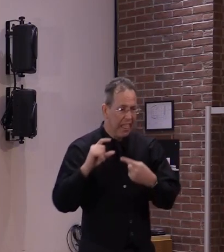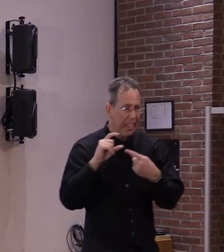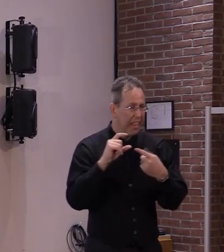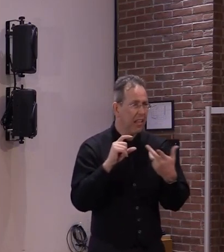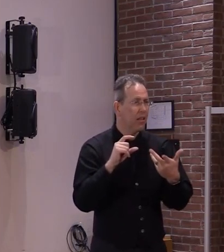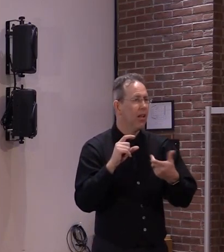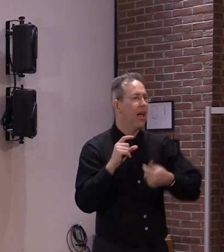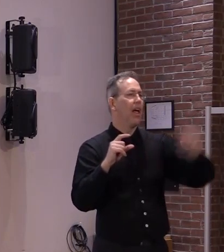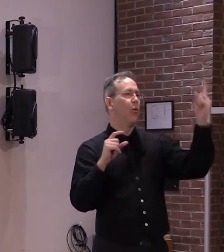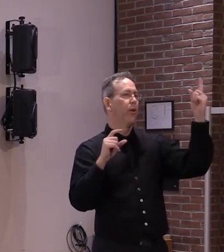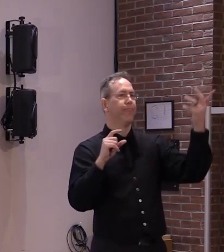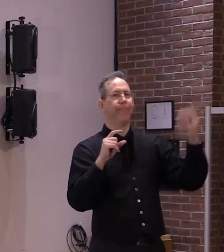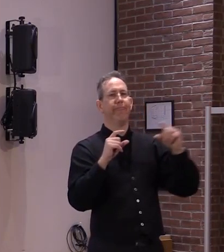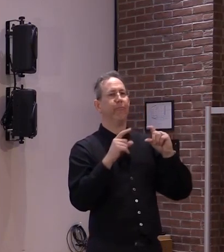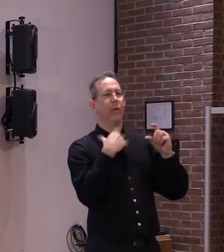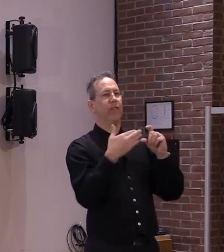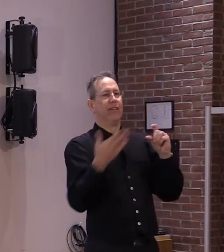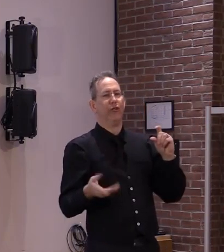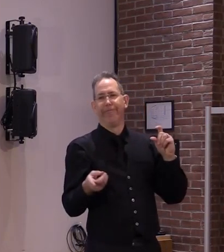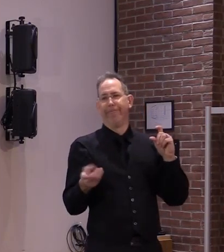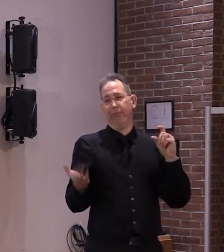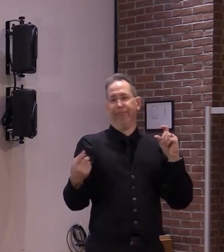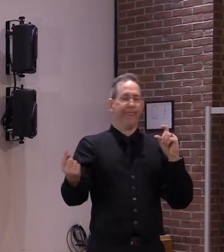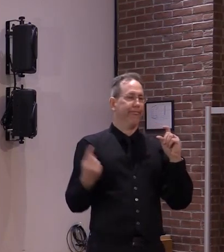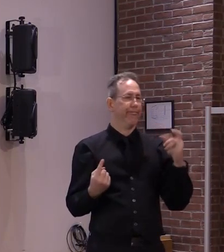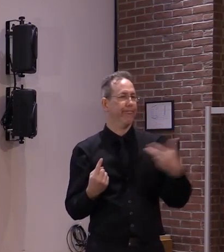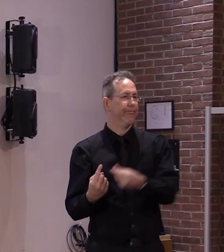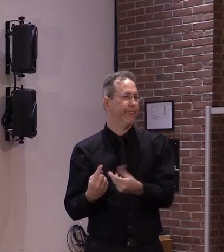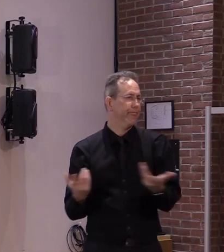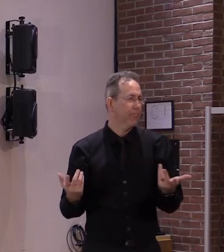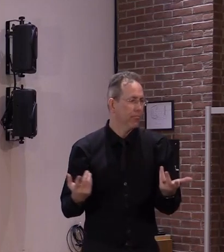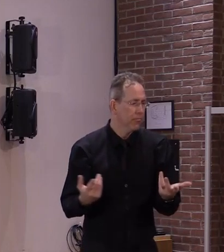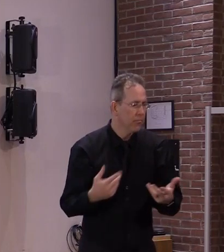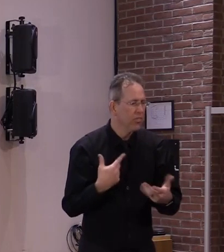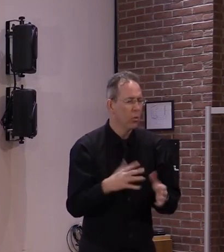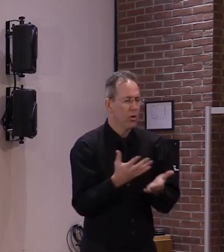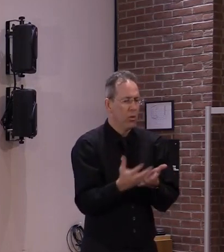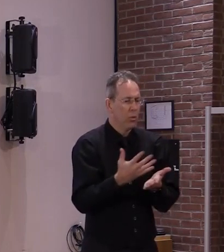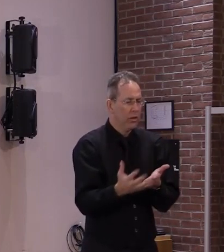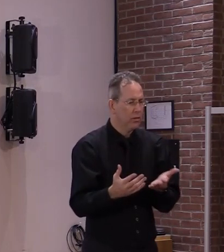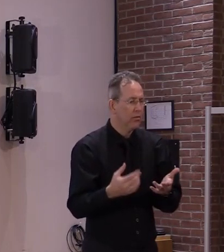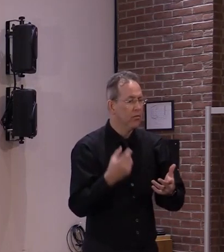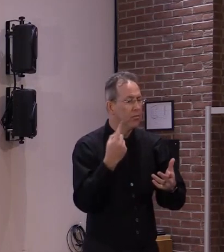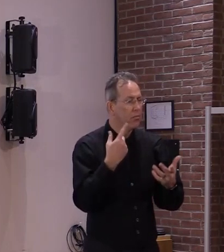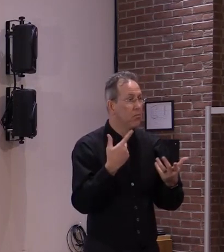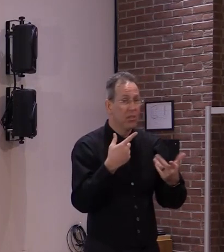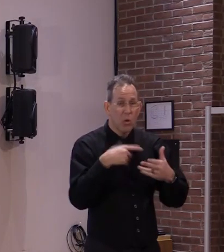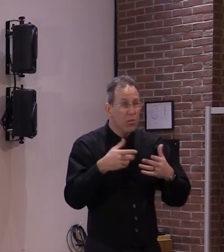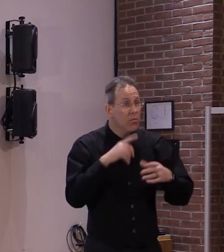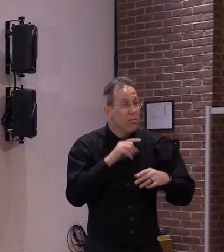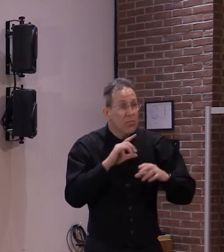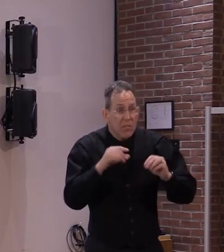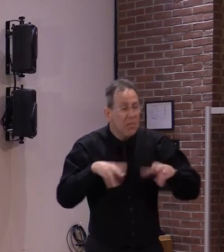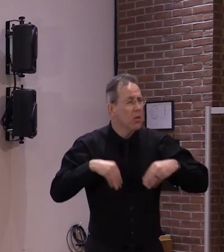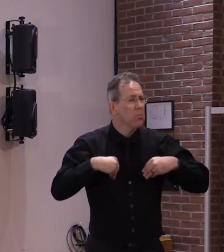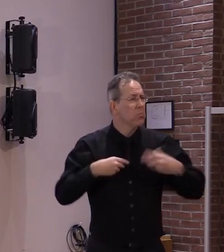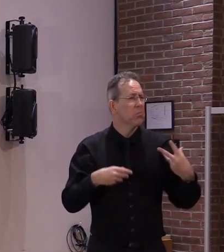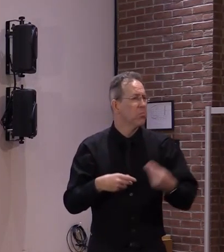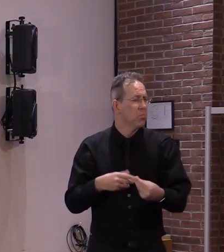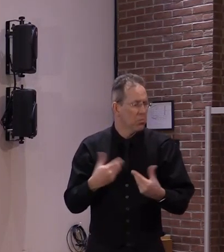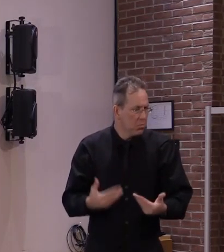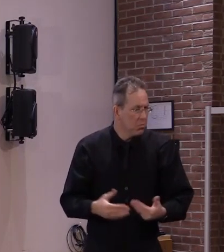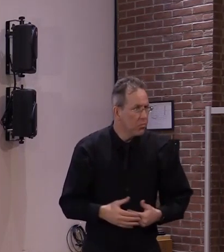any dosage of the vaccine. So if that has to go into an arm of somebody that is not qualified, that is